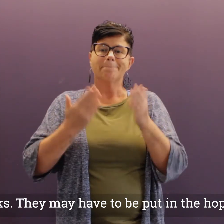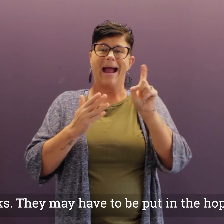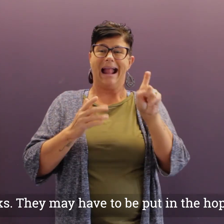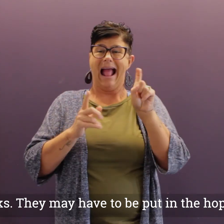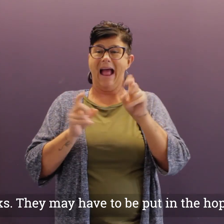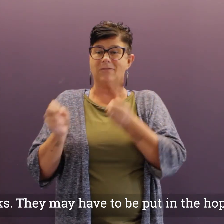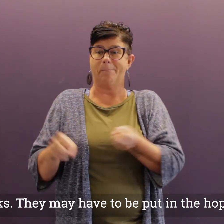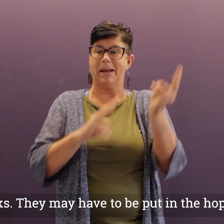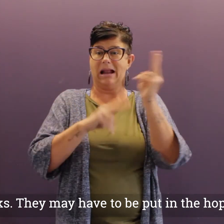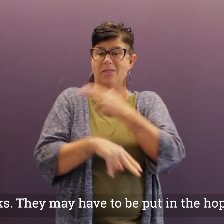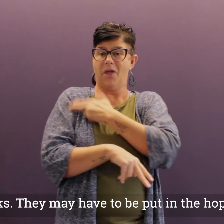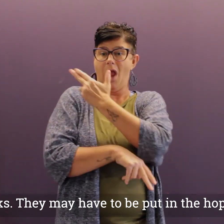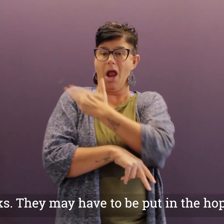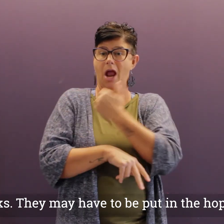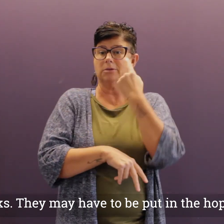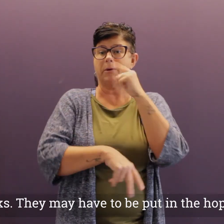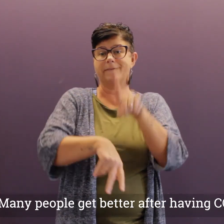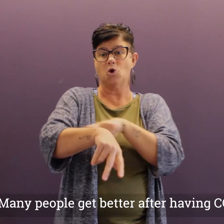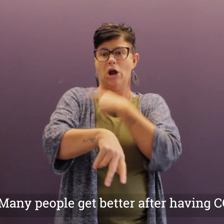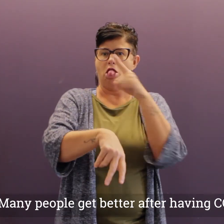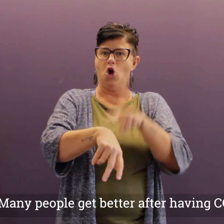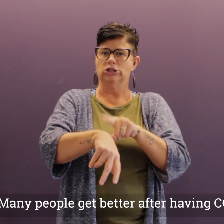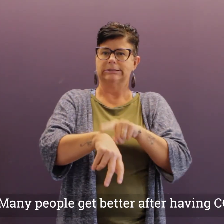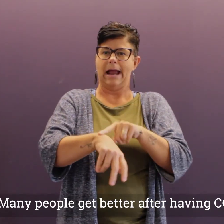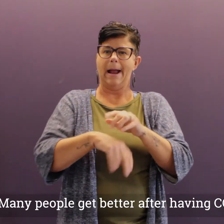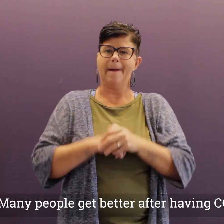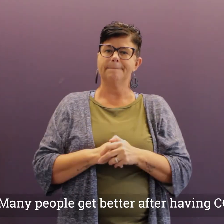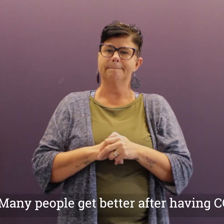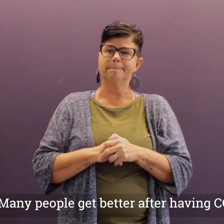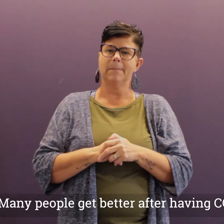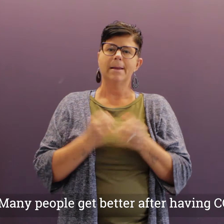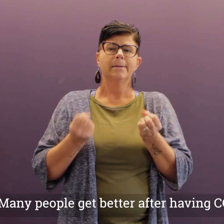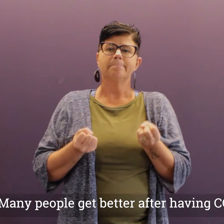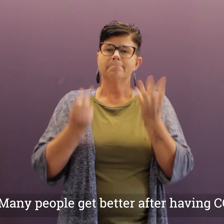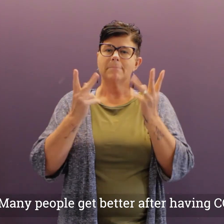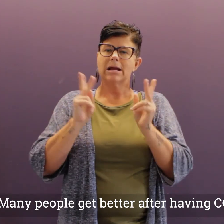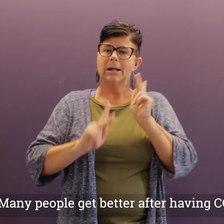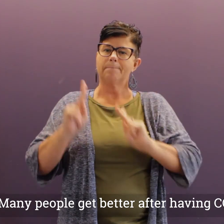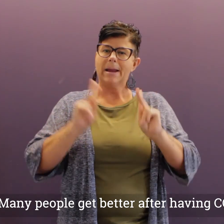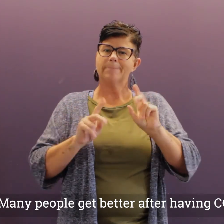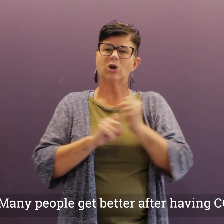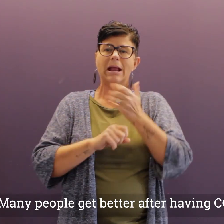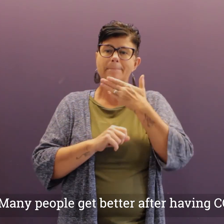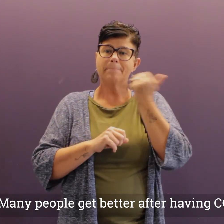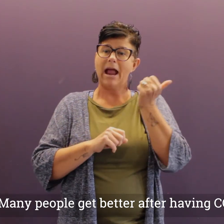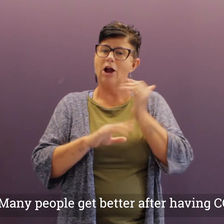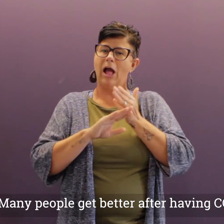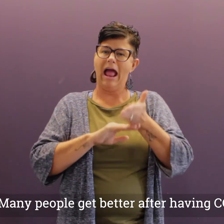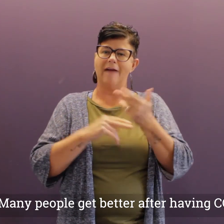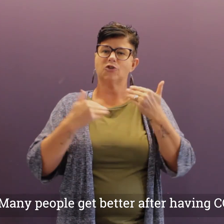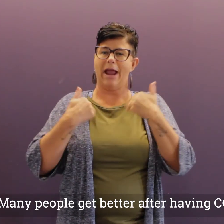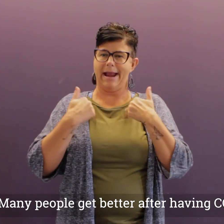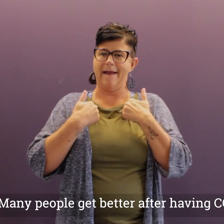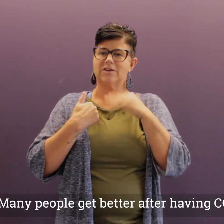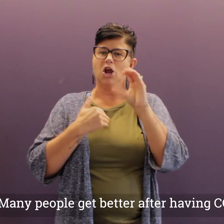They may have to be put in the hospital for a long time. Many people get better after having COVID-19.